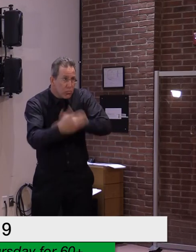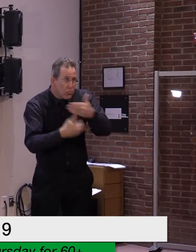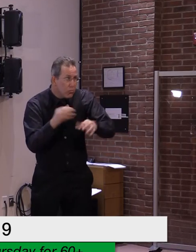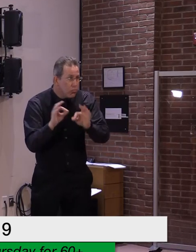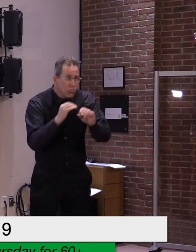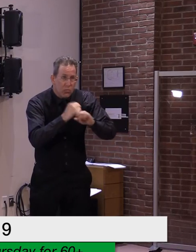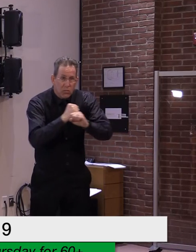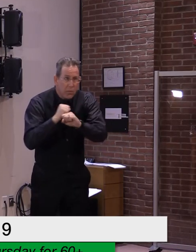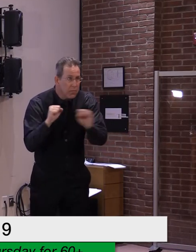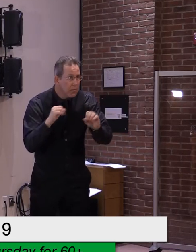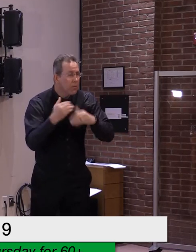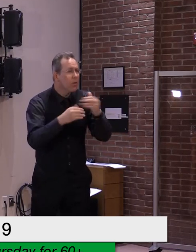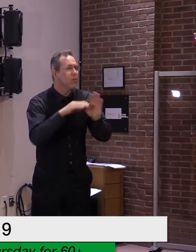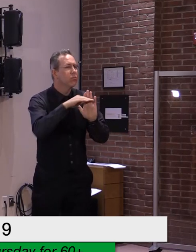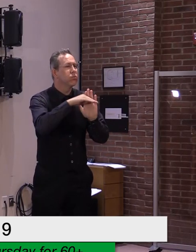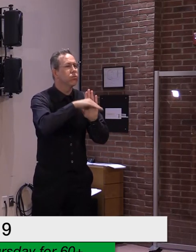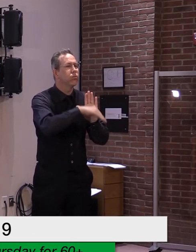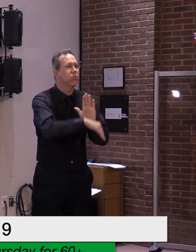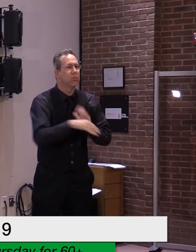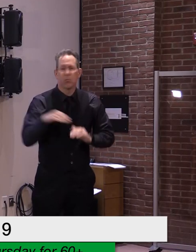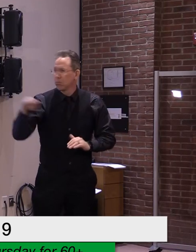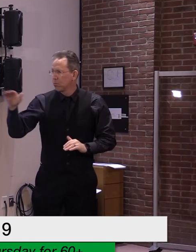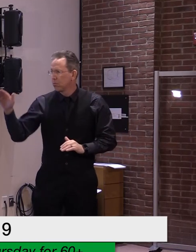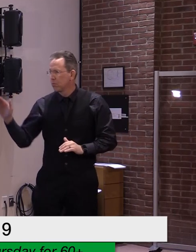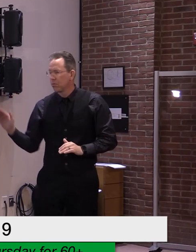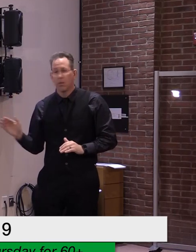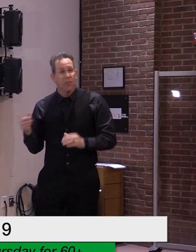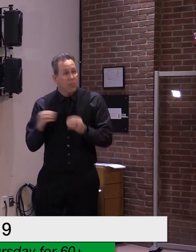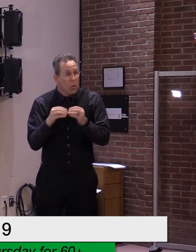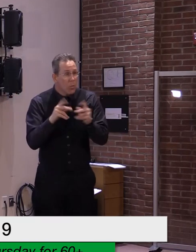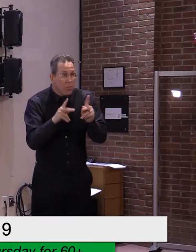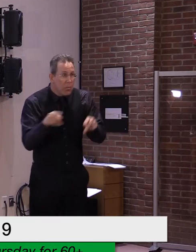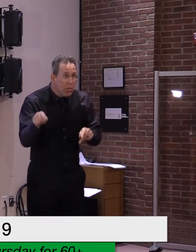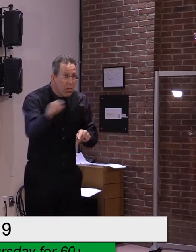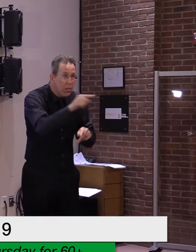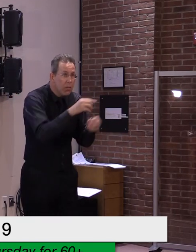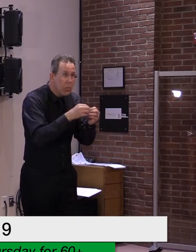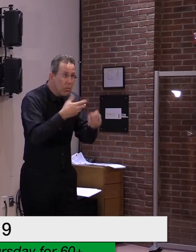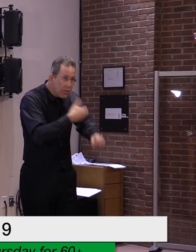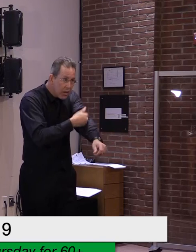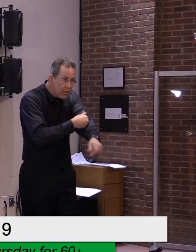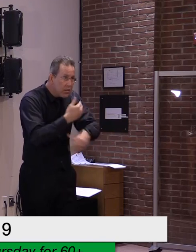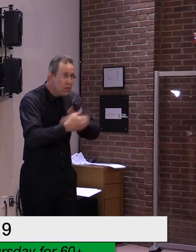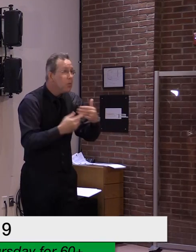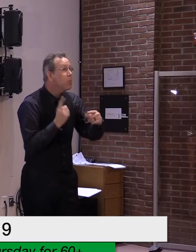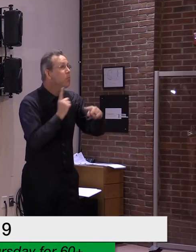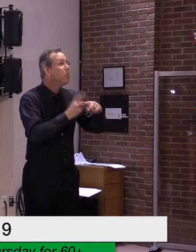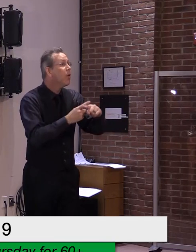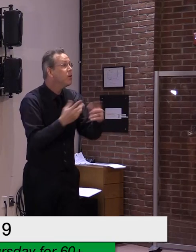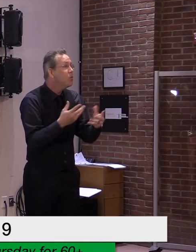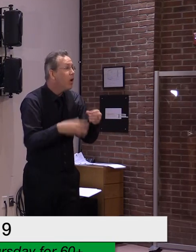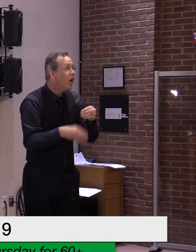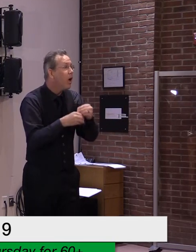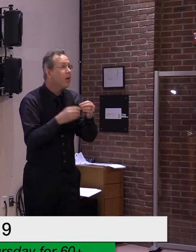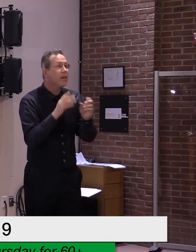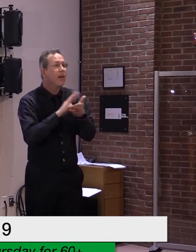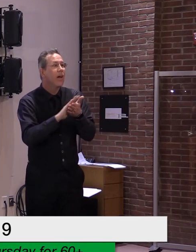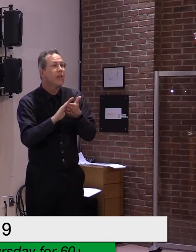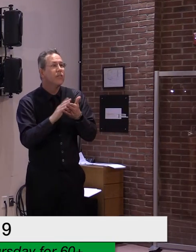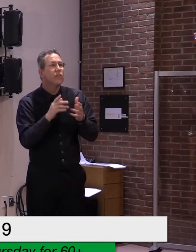we get further in our vaccination program, and nicer weather means that we can spend more time outdoors where it is